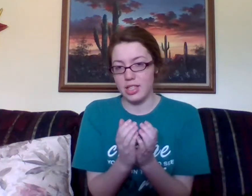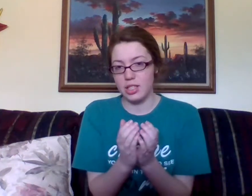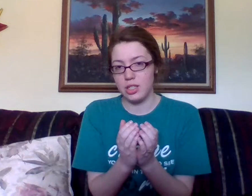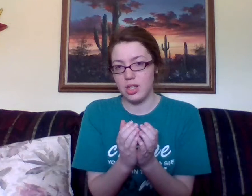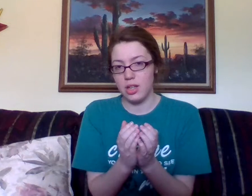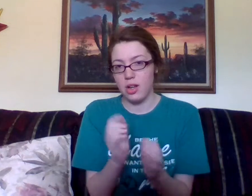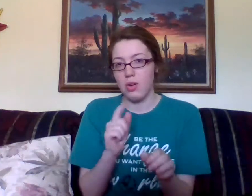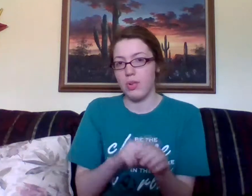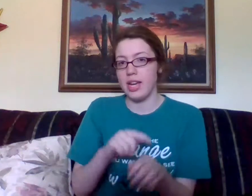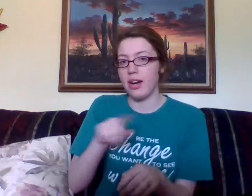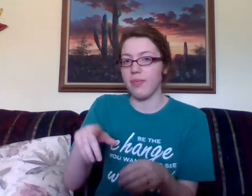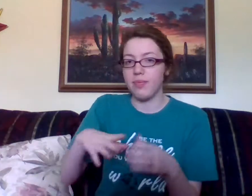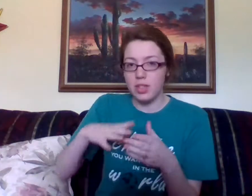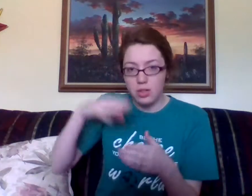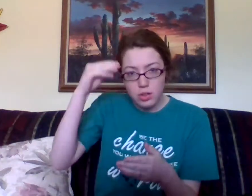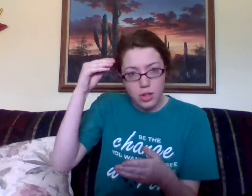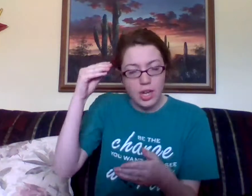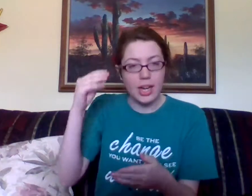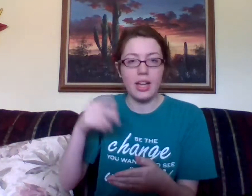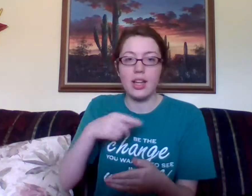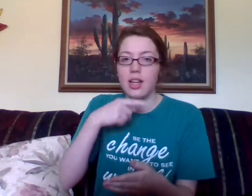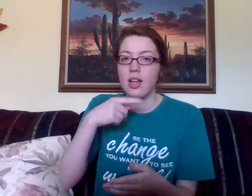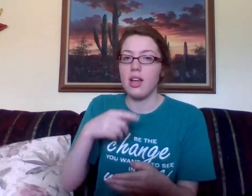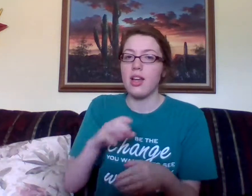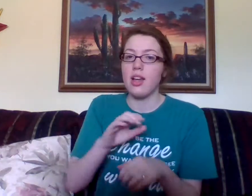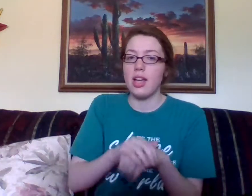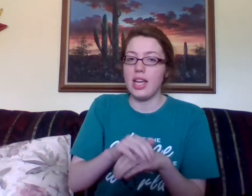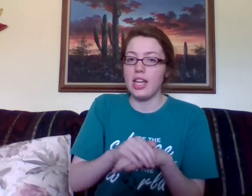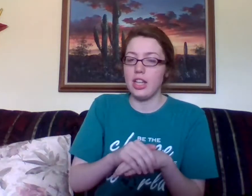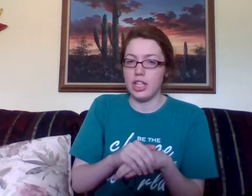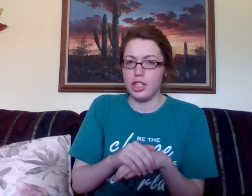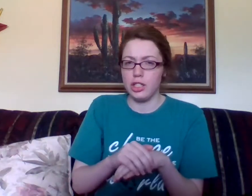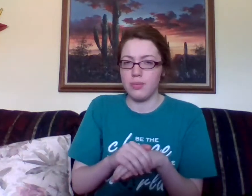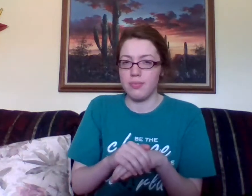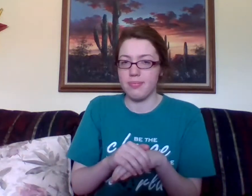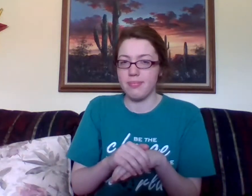class when they're learning English